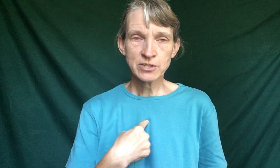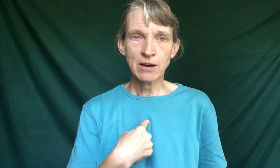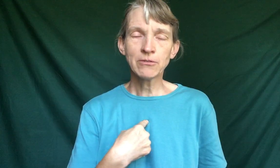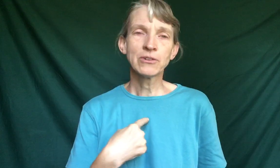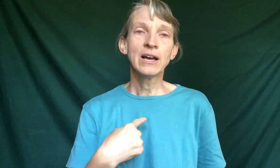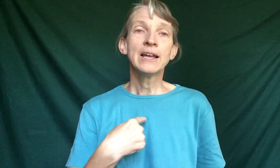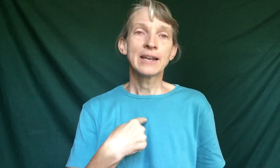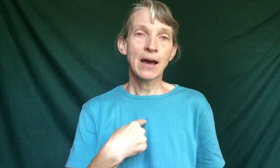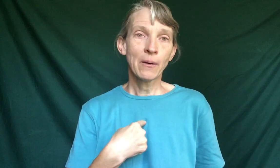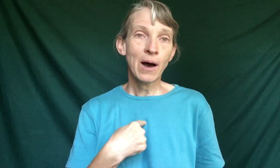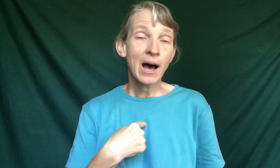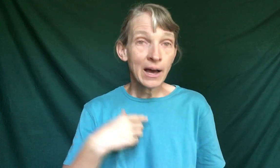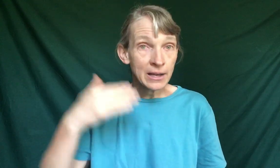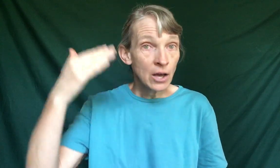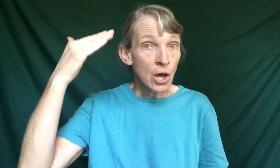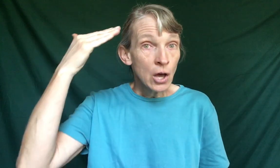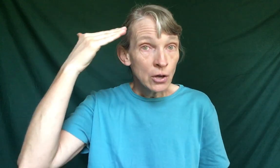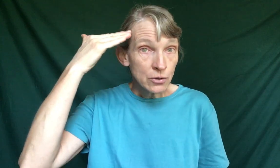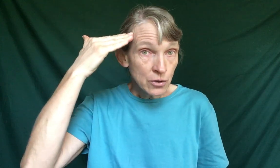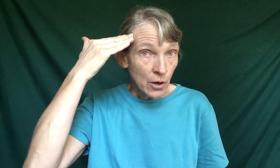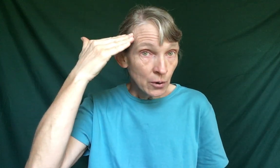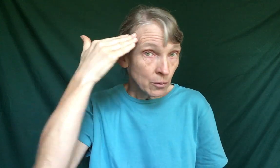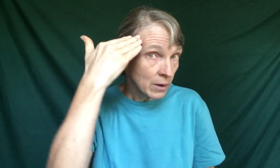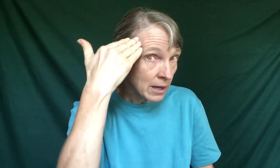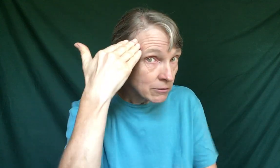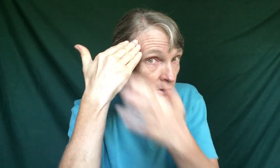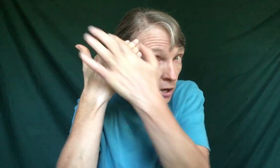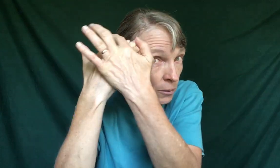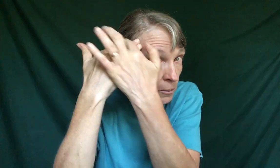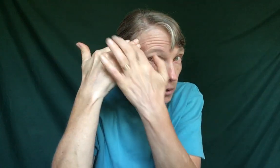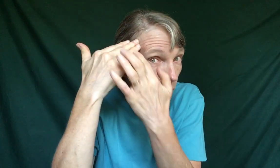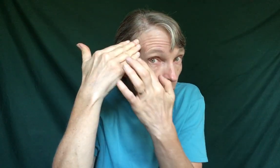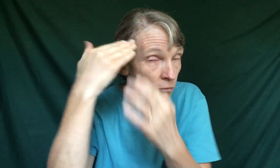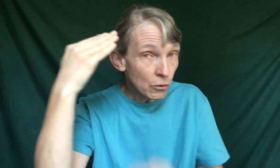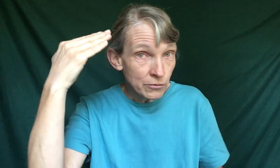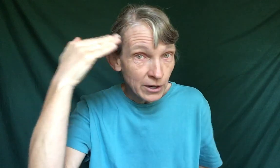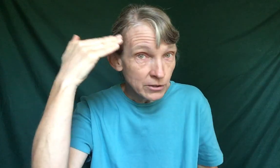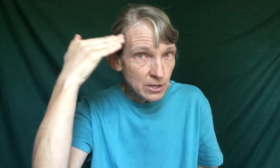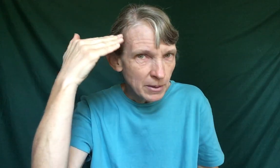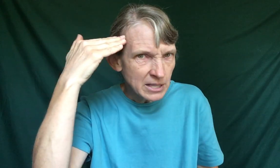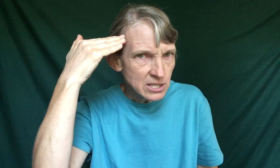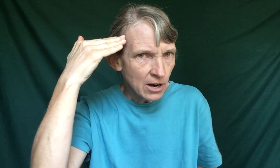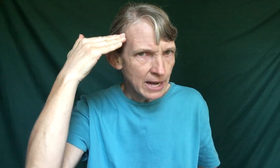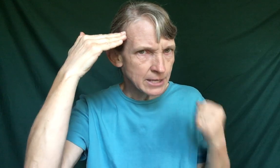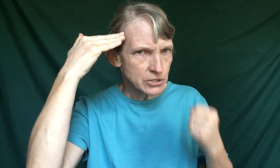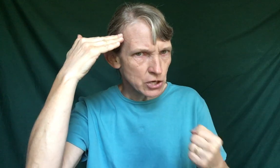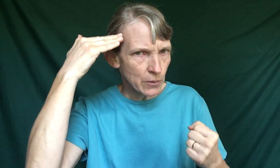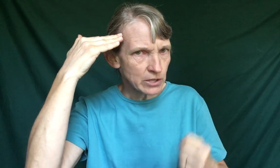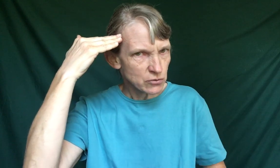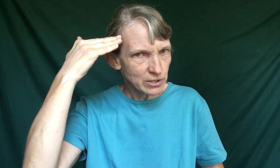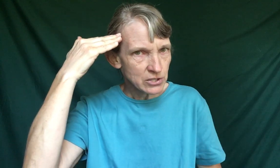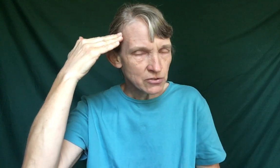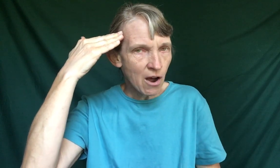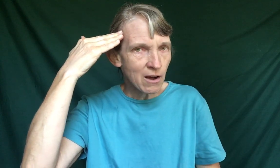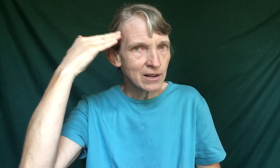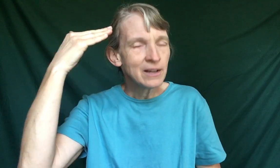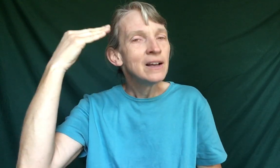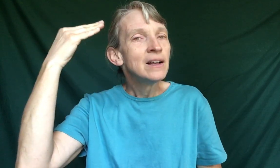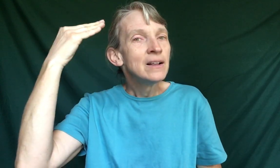yourself. Now, I know. And for know, we put all 4 fingers up against our head because knowing is really strong.